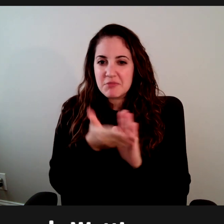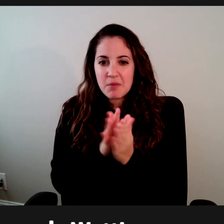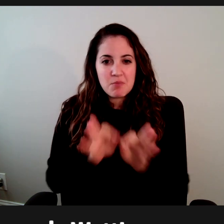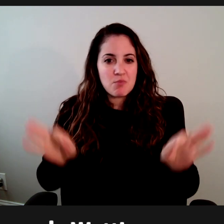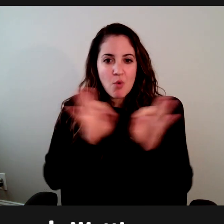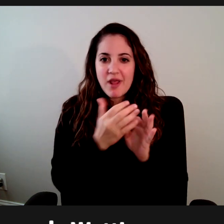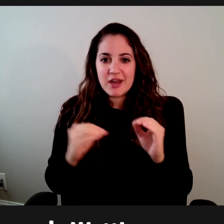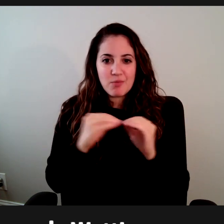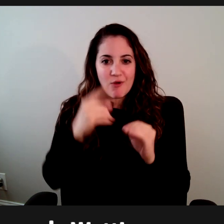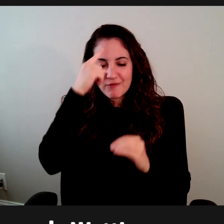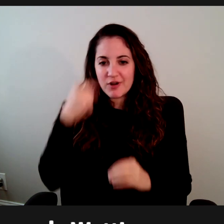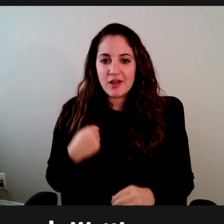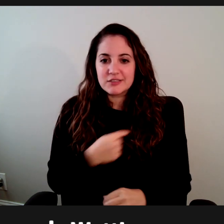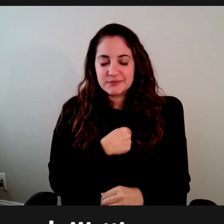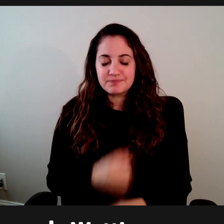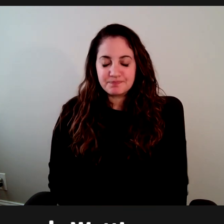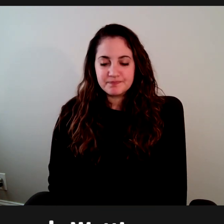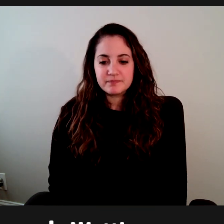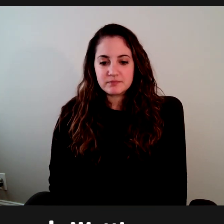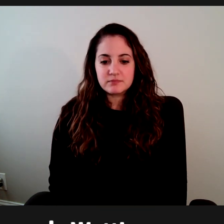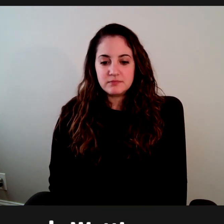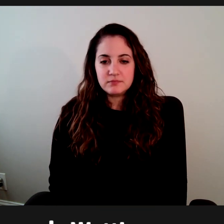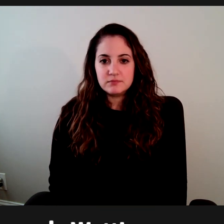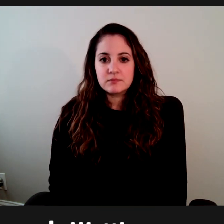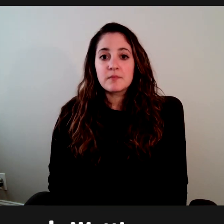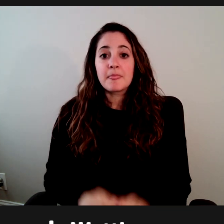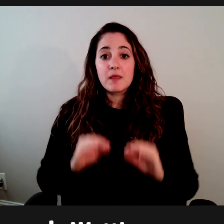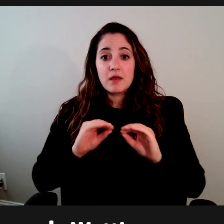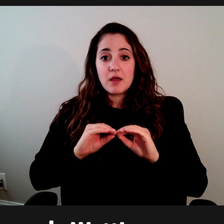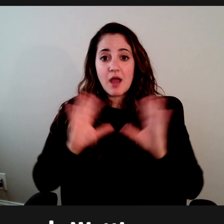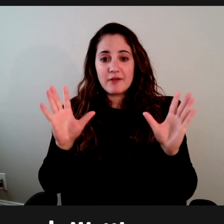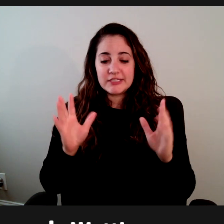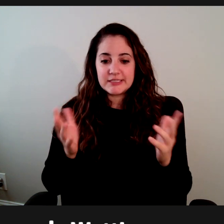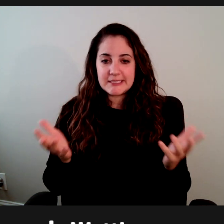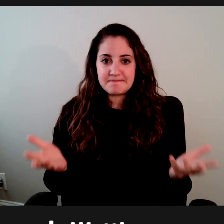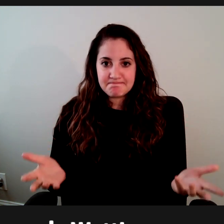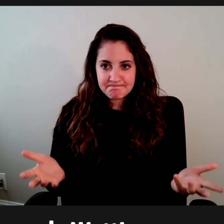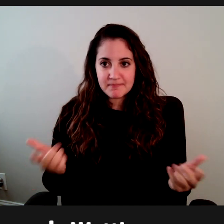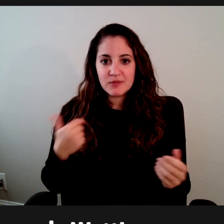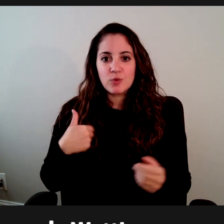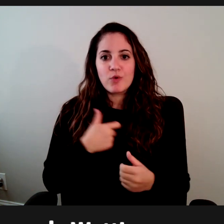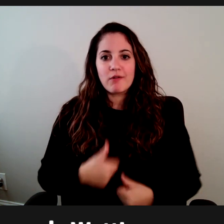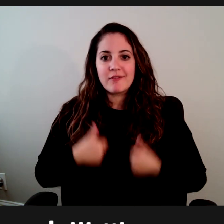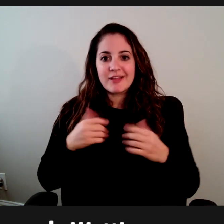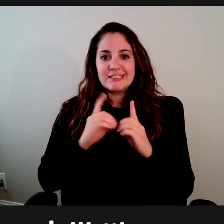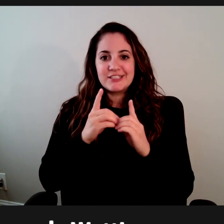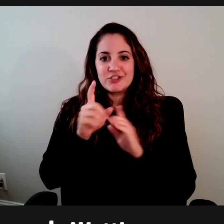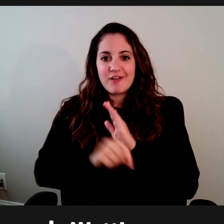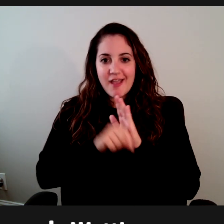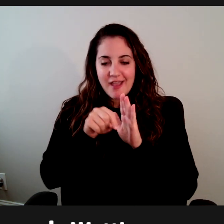or important for us. Mm-hmm. So, obviously, the rapidity of the digital